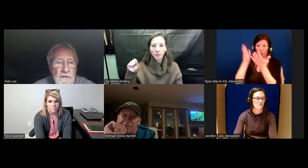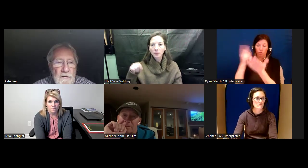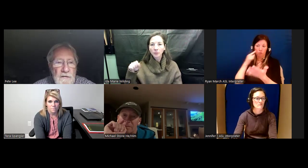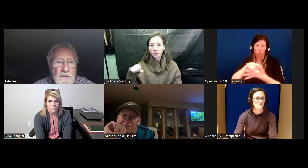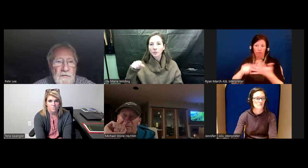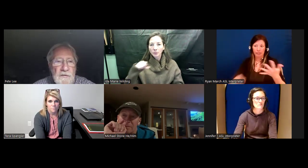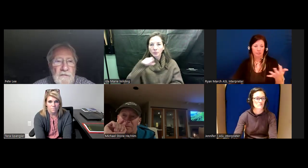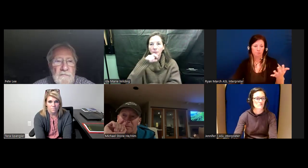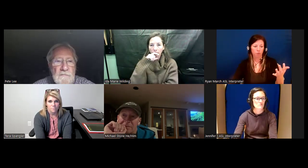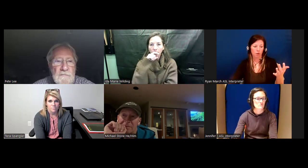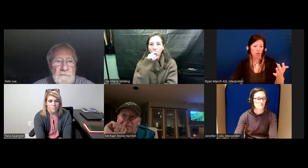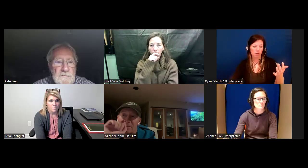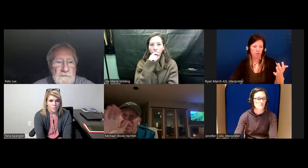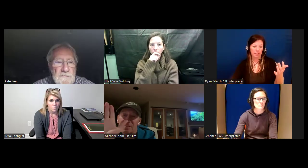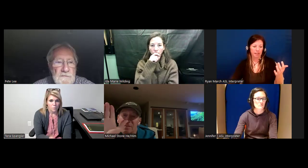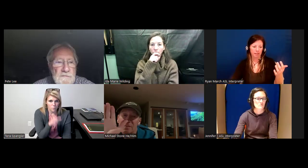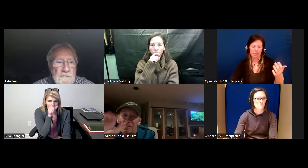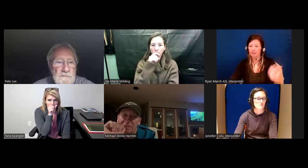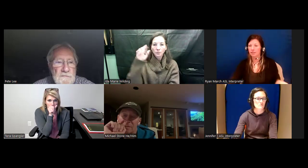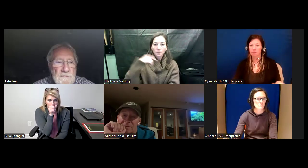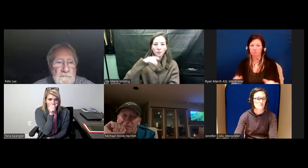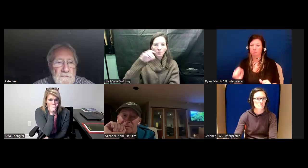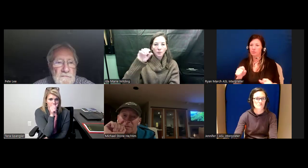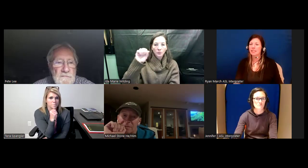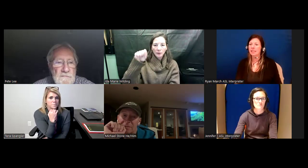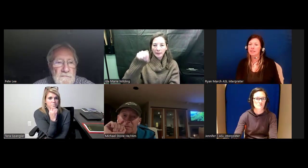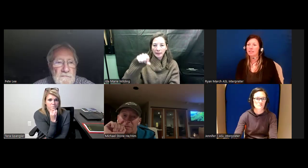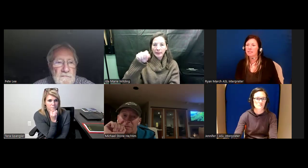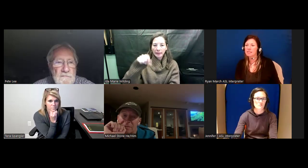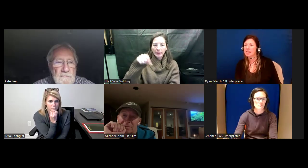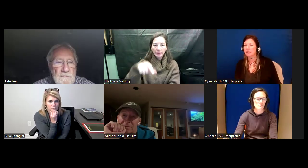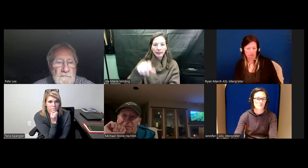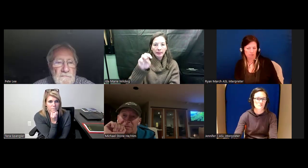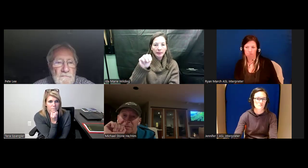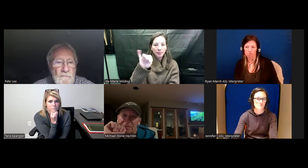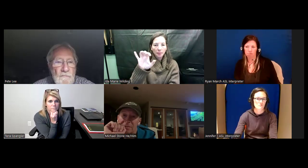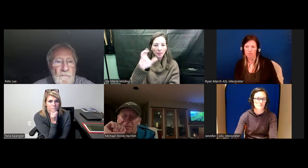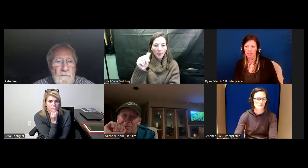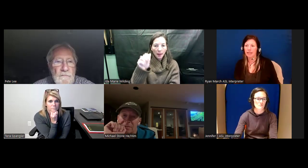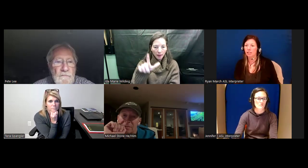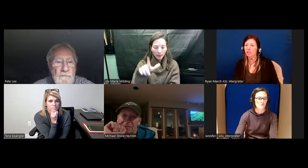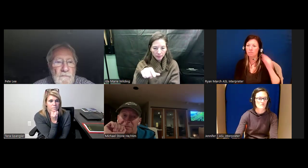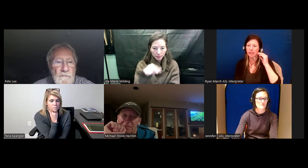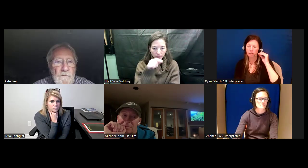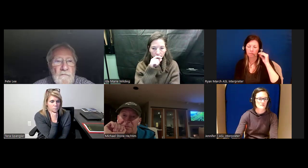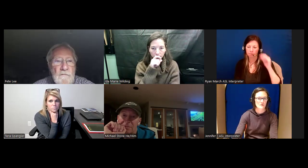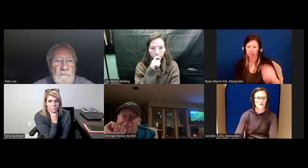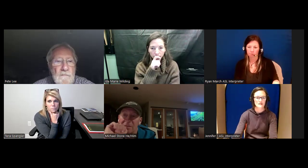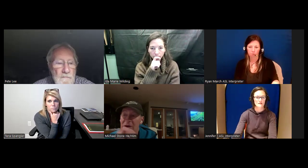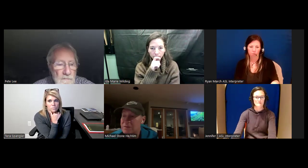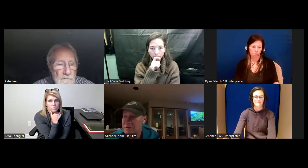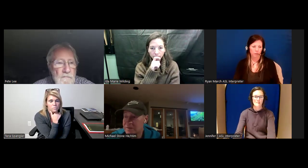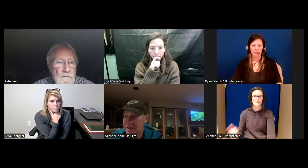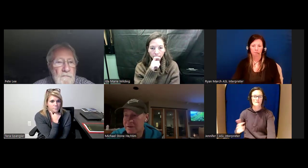these teachers. Yes. Yes, and yes. This is Ida. Go ahead, Michael.